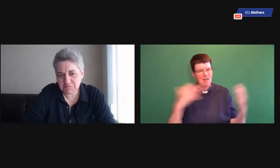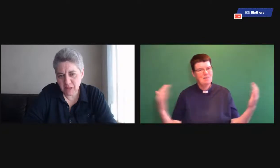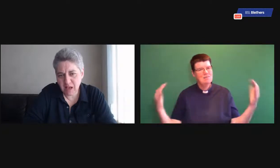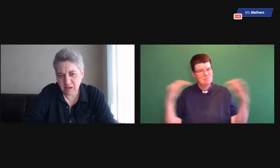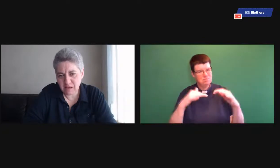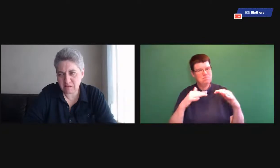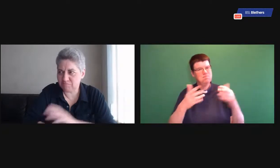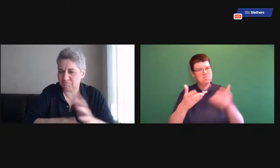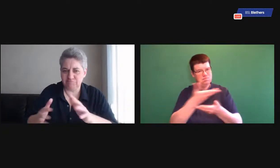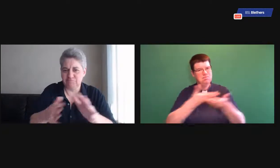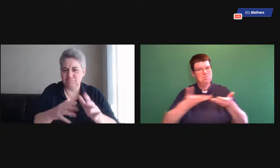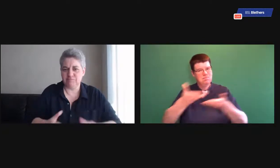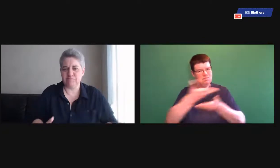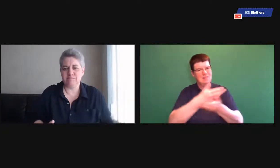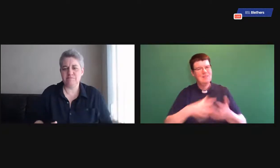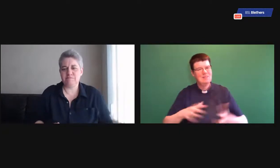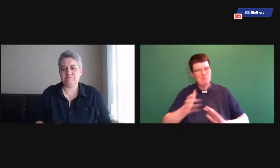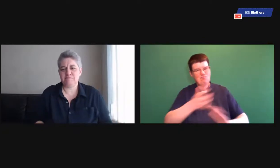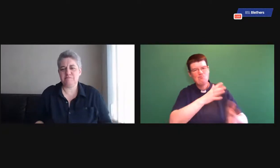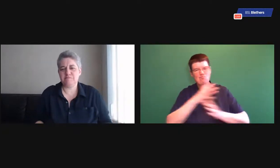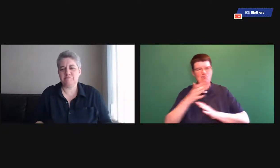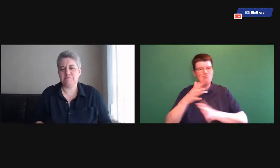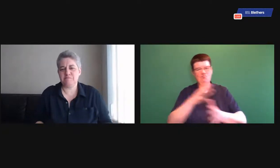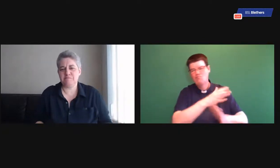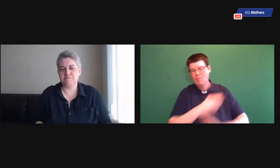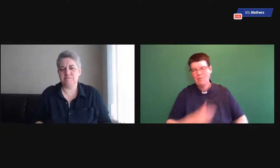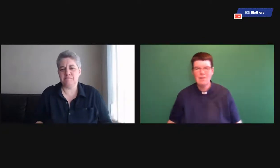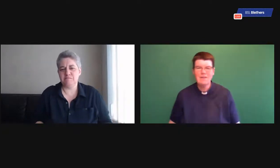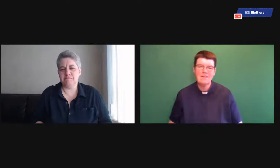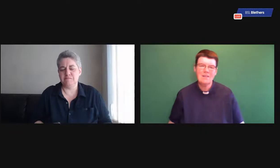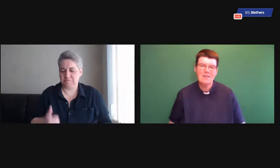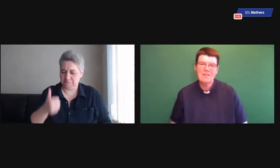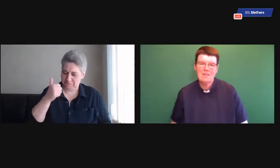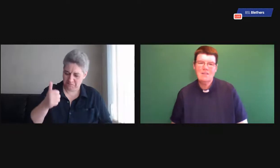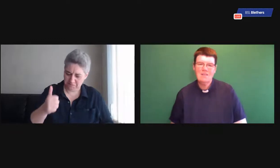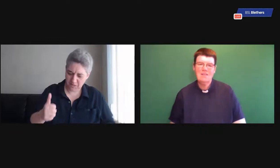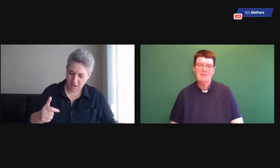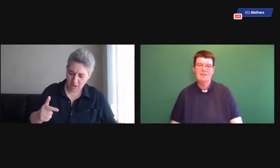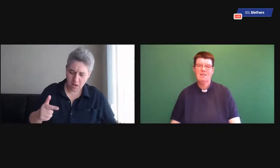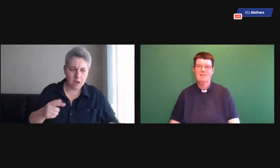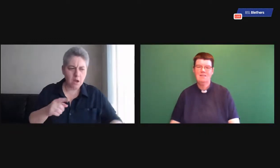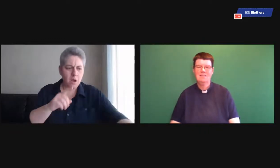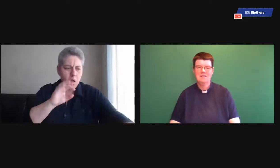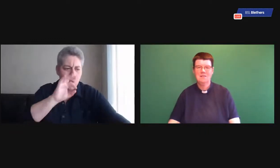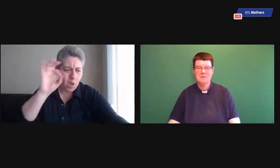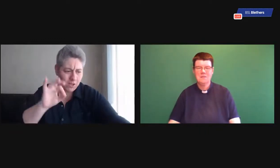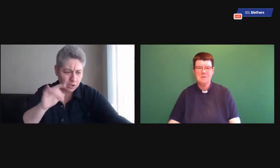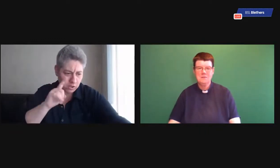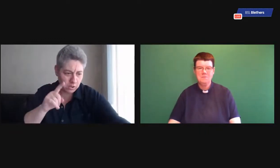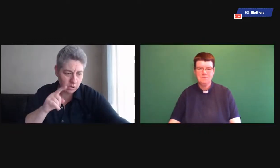gathering together. It's how we meet and exchange ideas, feelings, and thoughts.